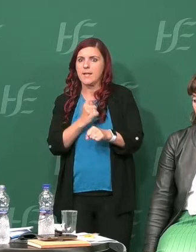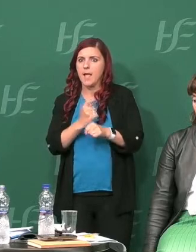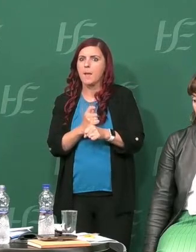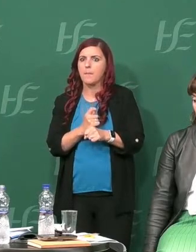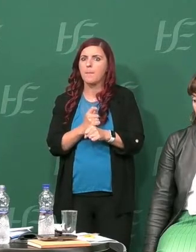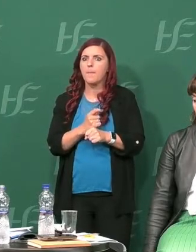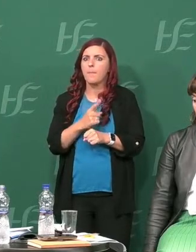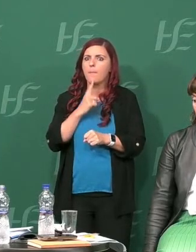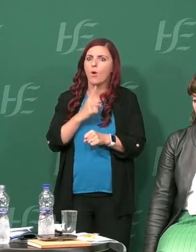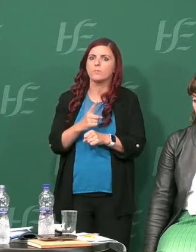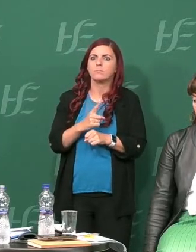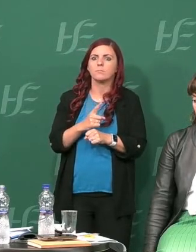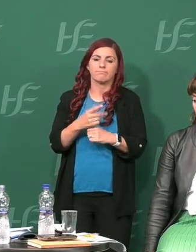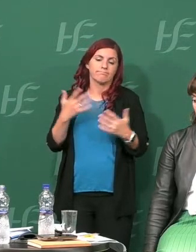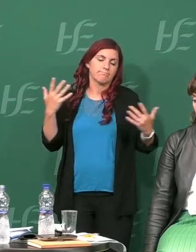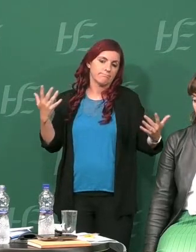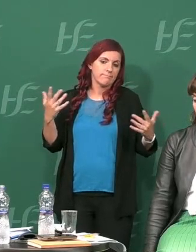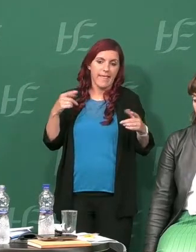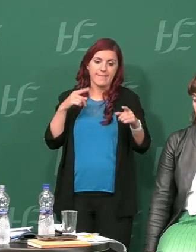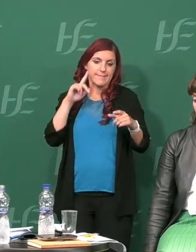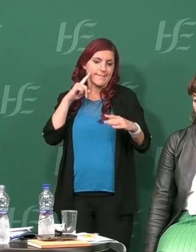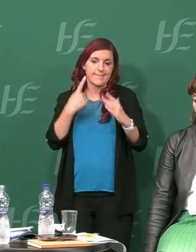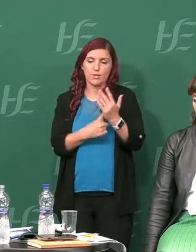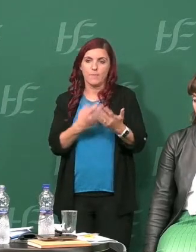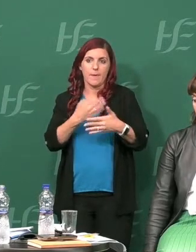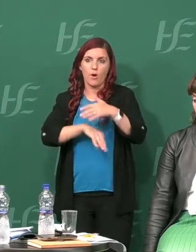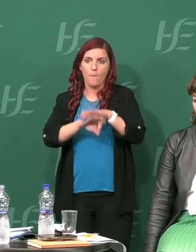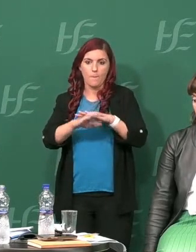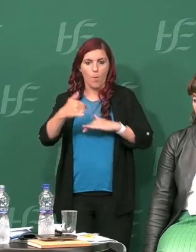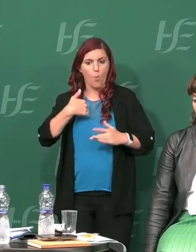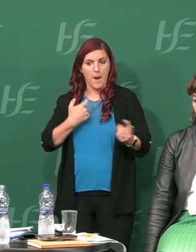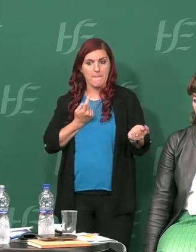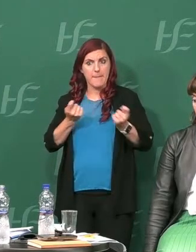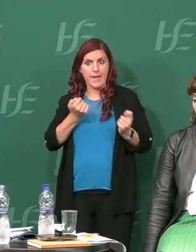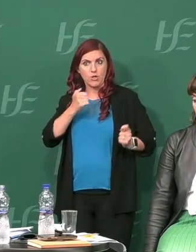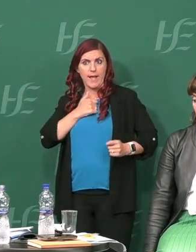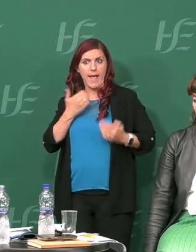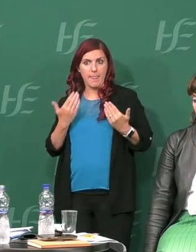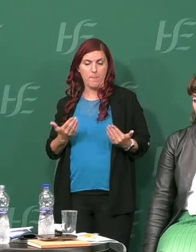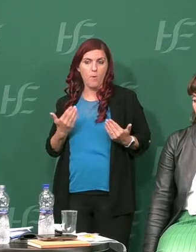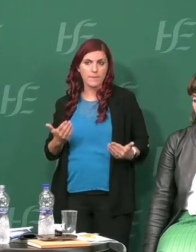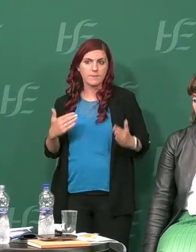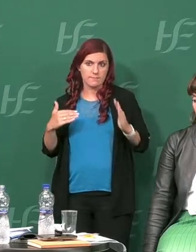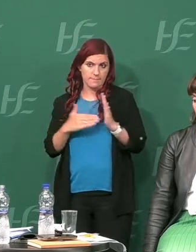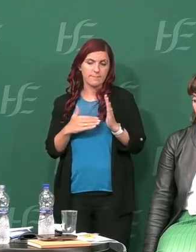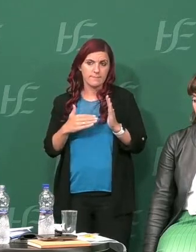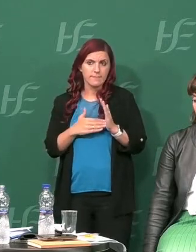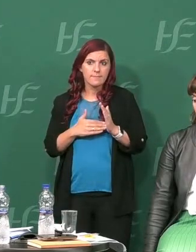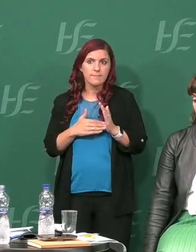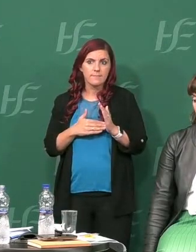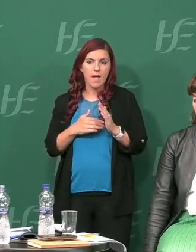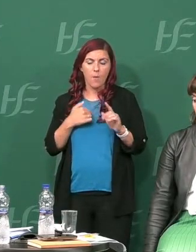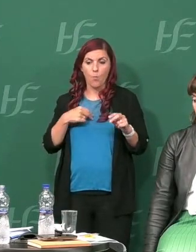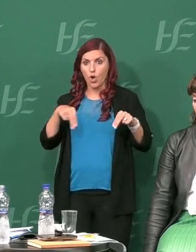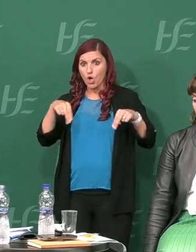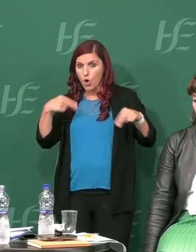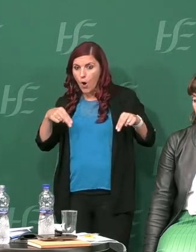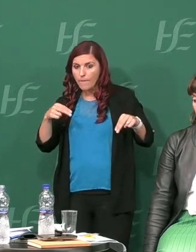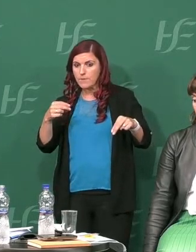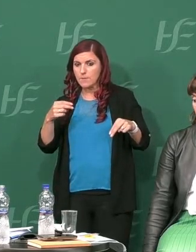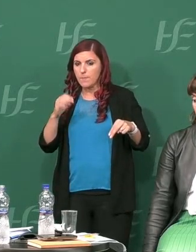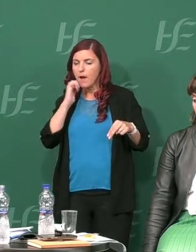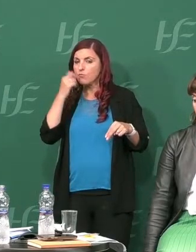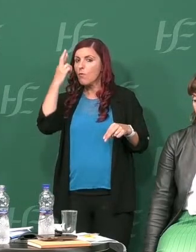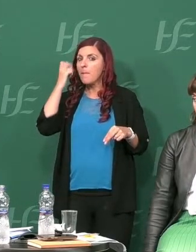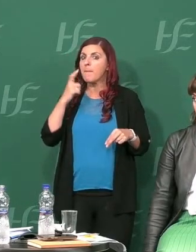ultimately decisions on restrictions will be for government. But we're managing, we're coping right now. We're nervous about trends we're seeing, and particularly the lag effect,